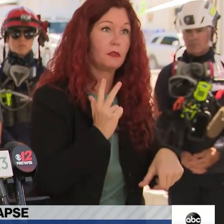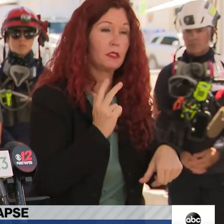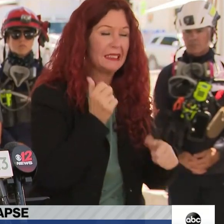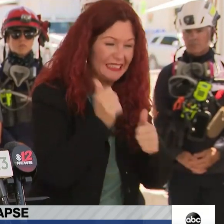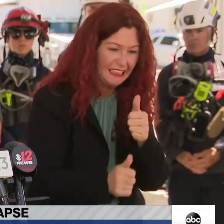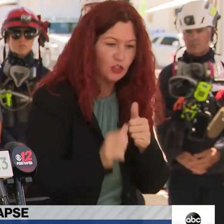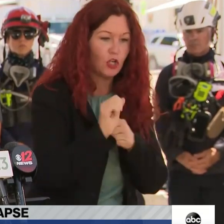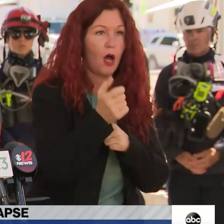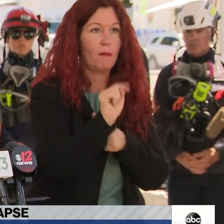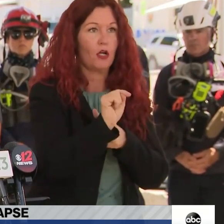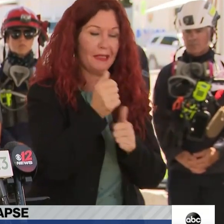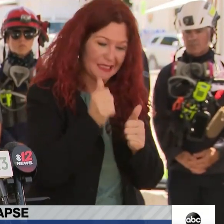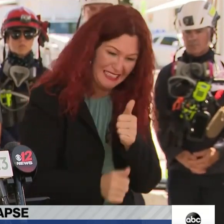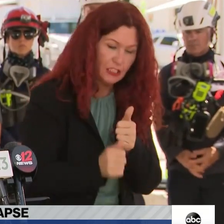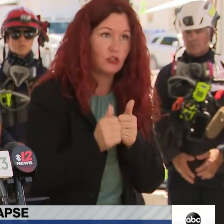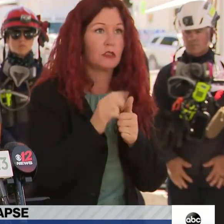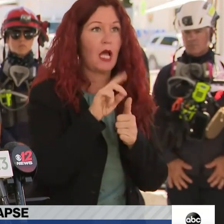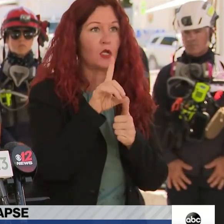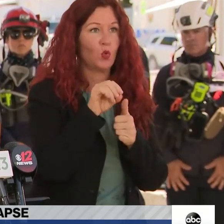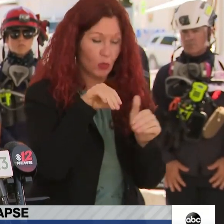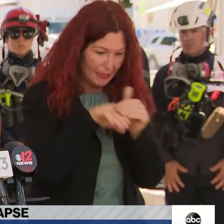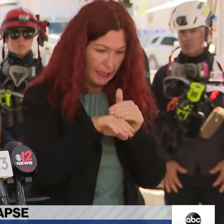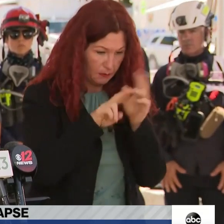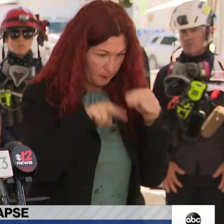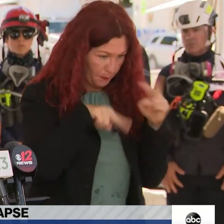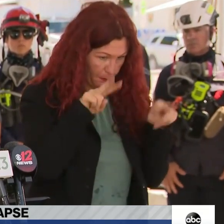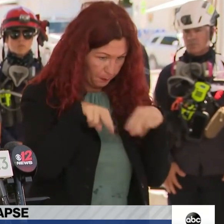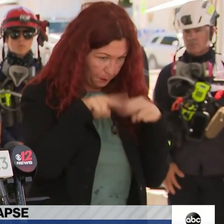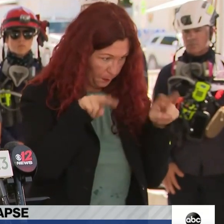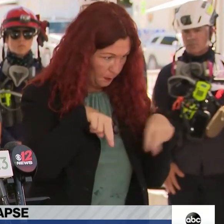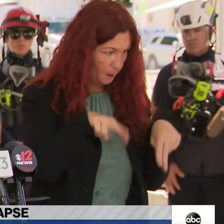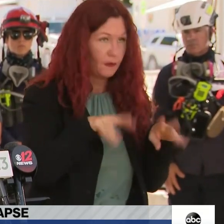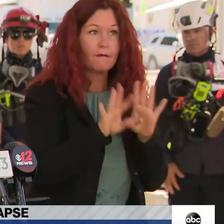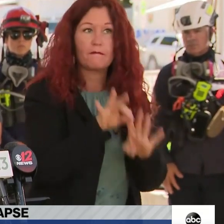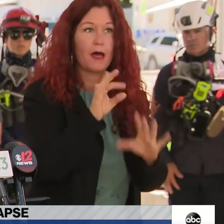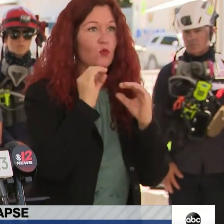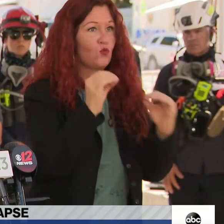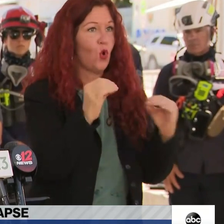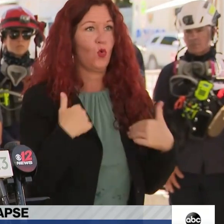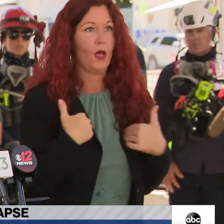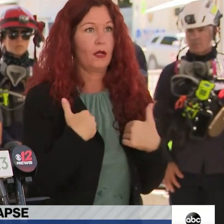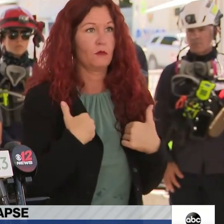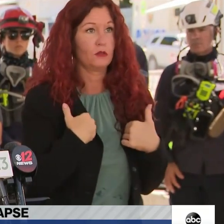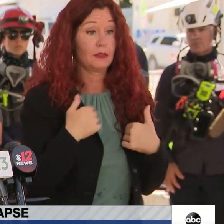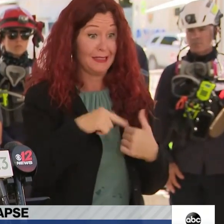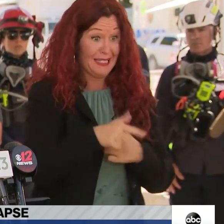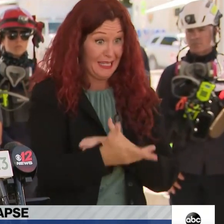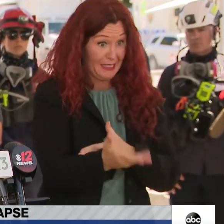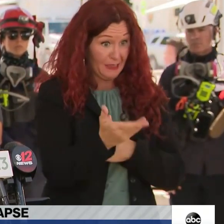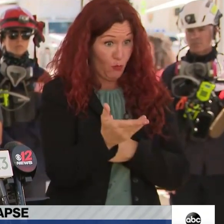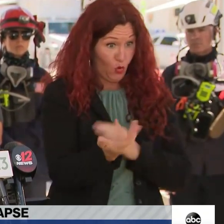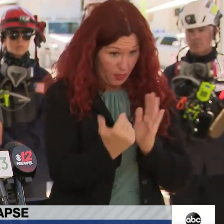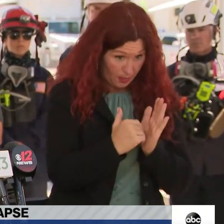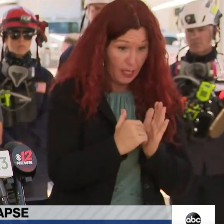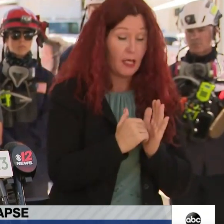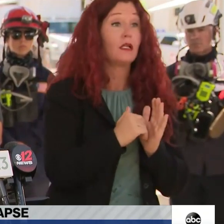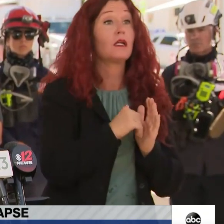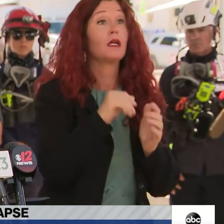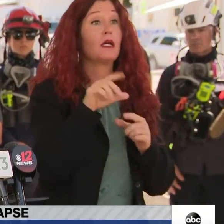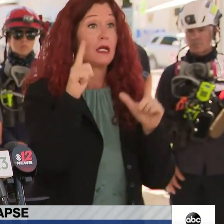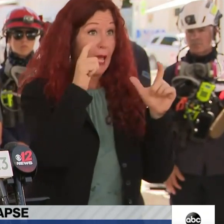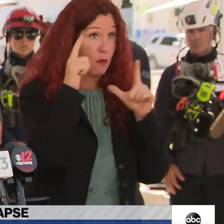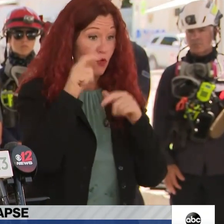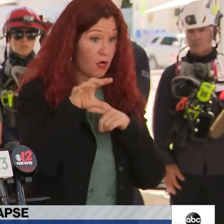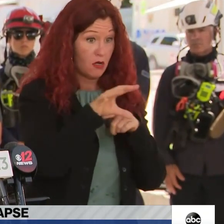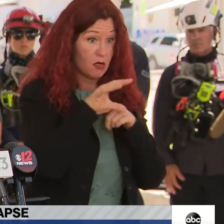animals. I was informed this morning that they did a sweep with cameras and they found no animals at this time. I've also